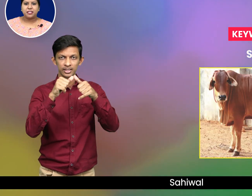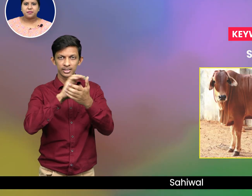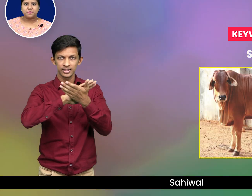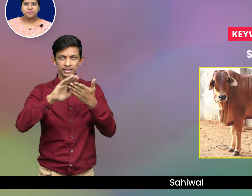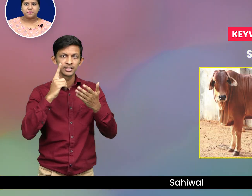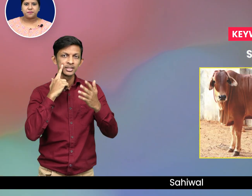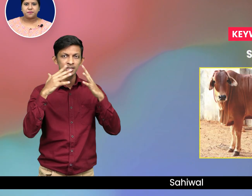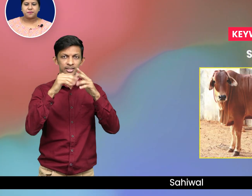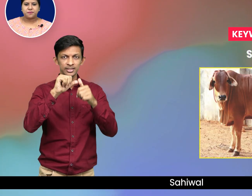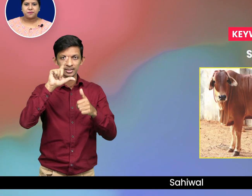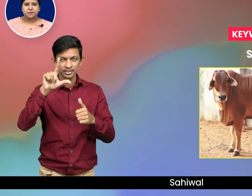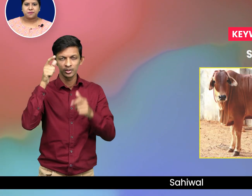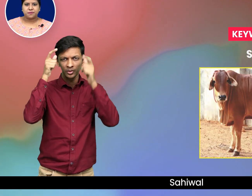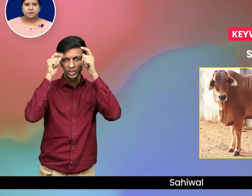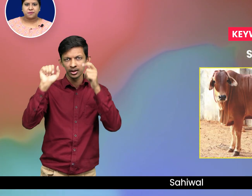Shahiwal,